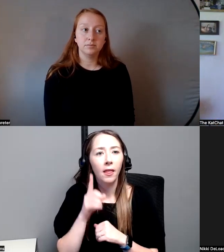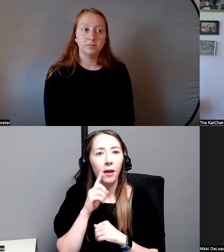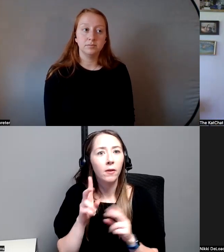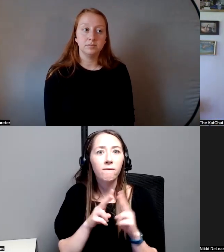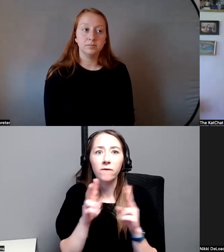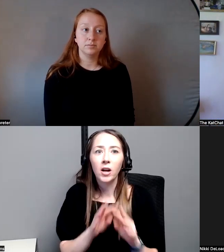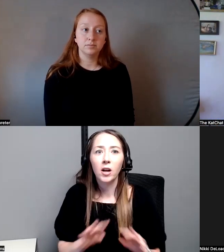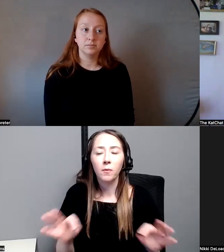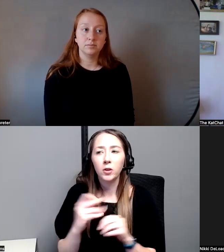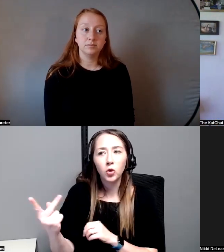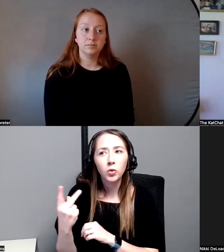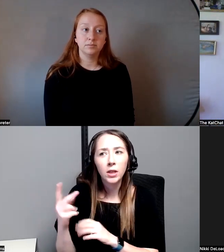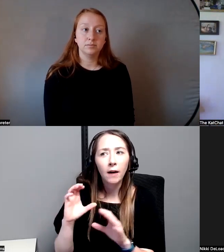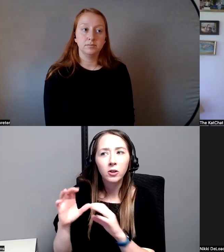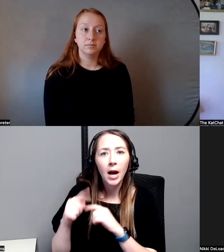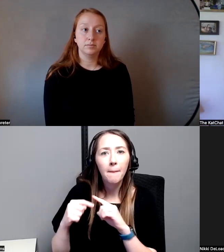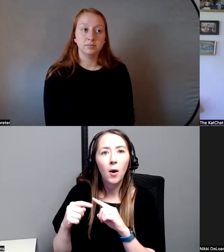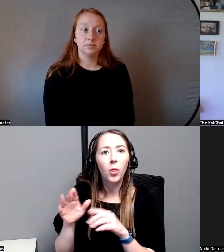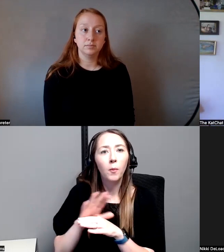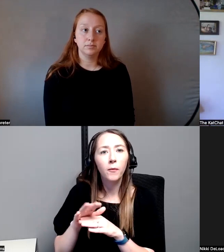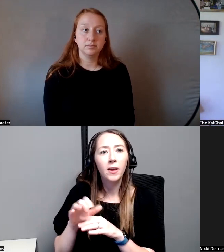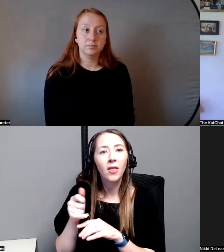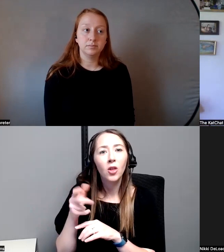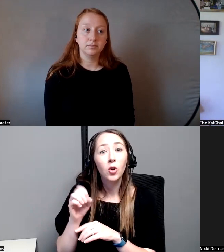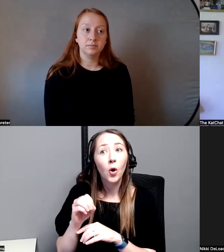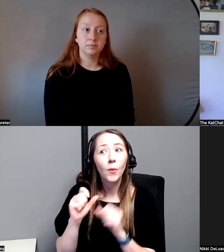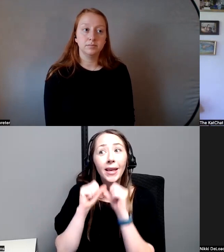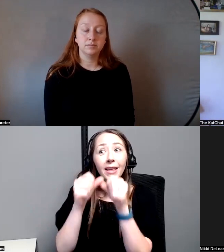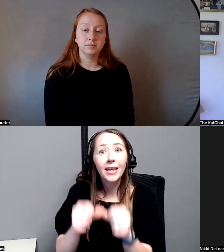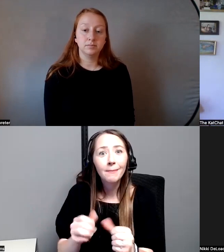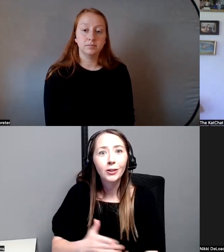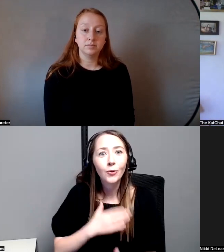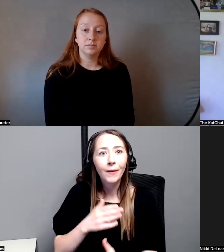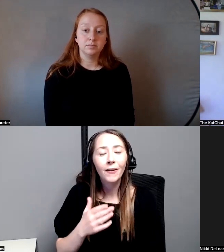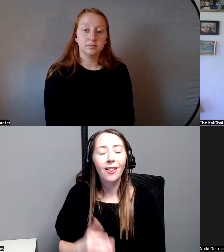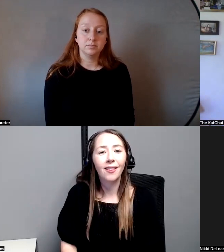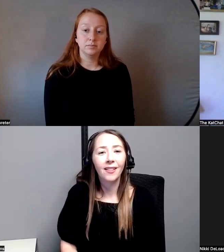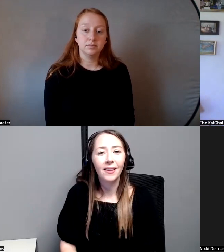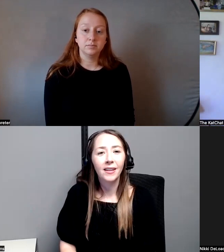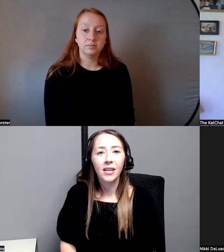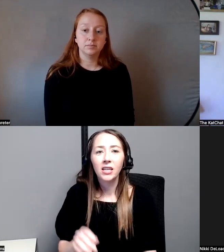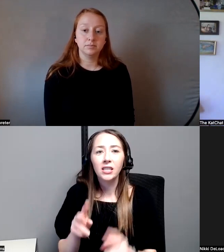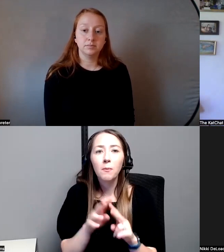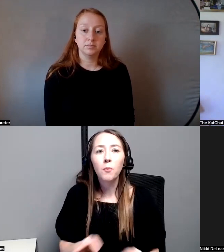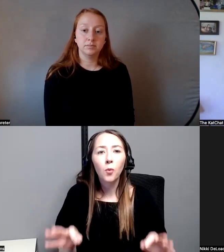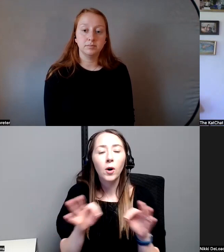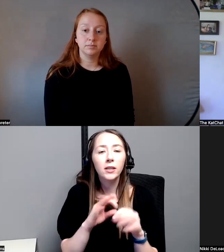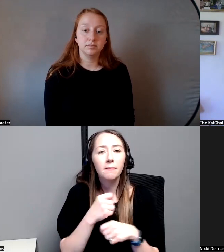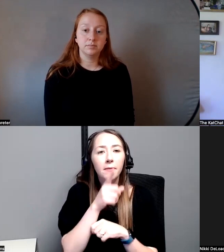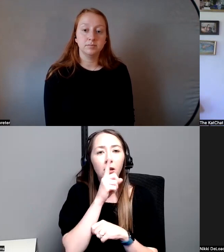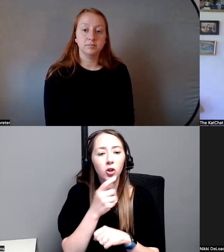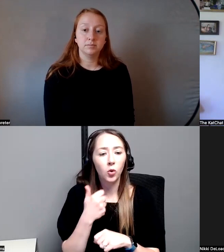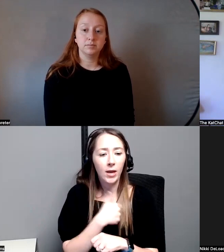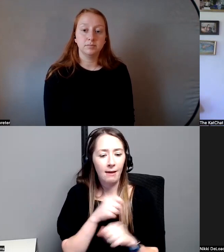had a conversation about the tone of the movie. While we keep it joyful and we keep it happy, it's so important to stay so